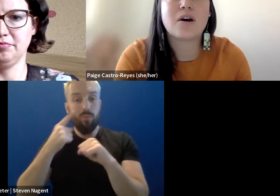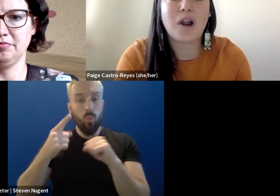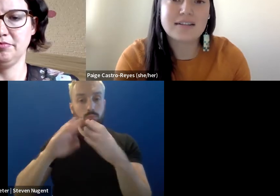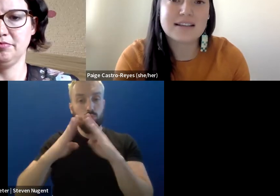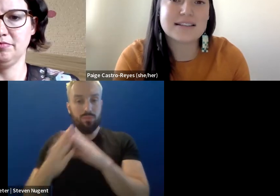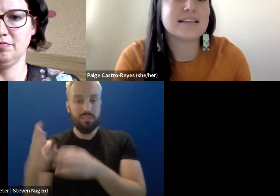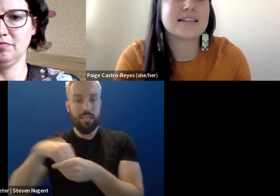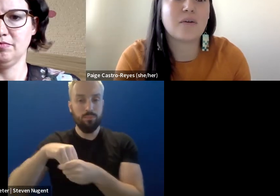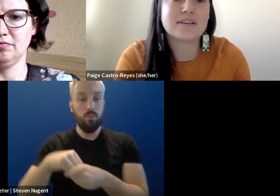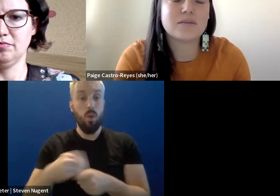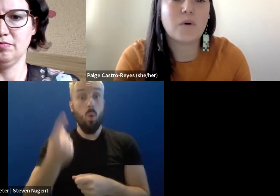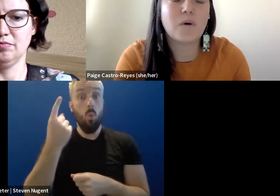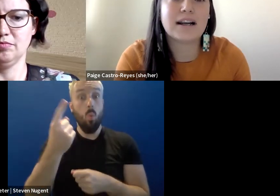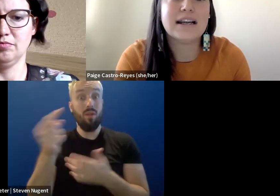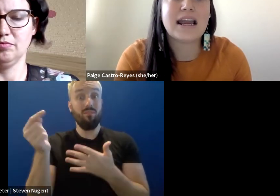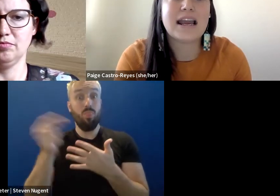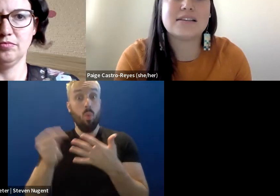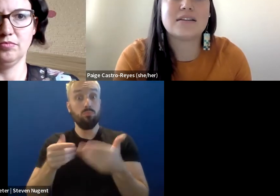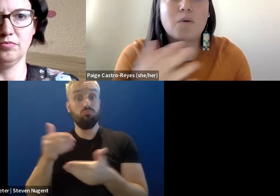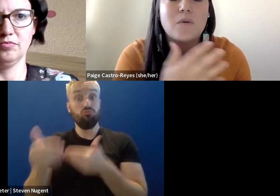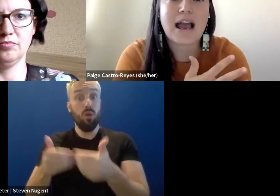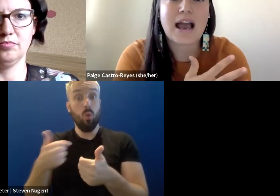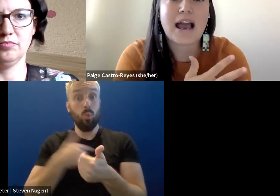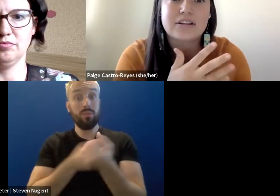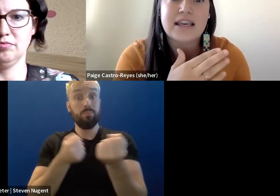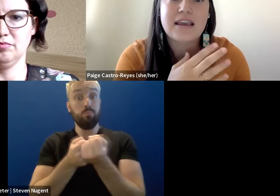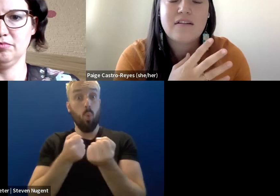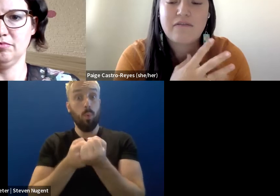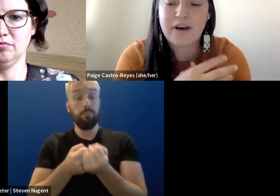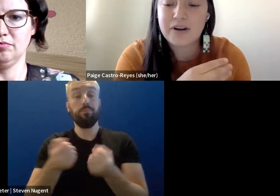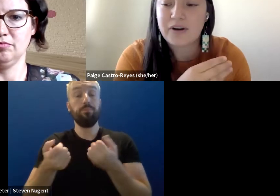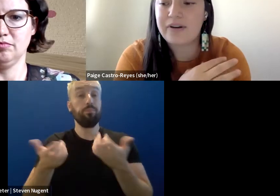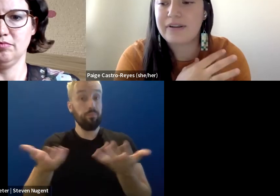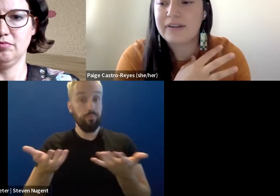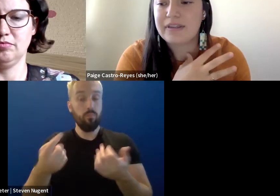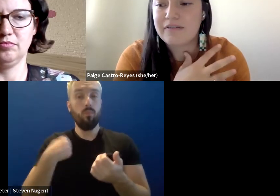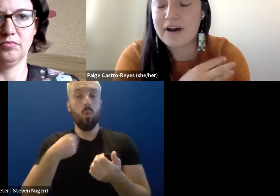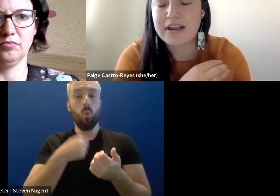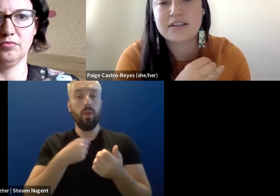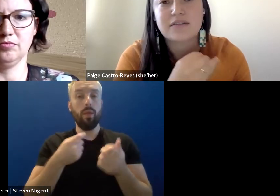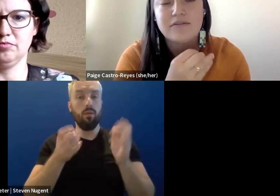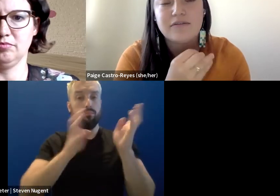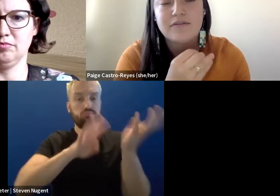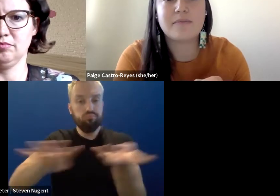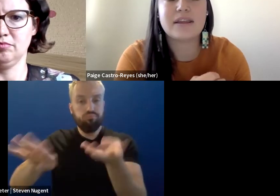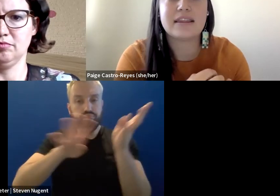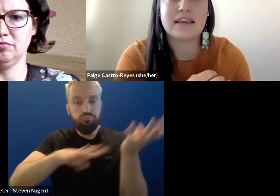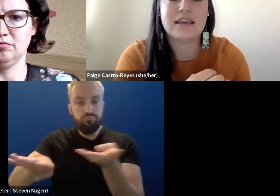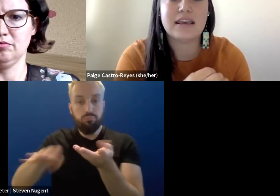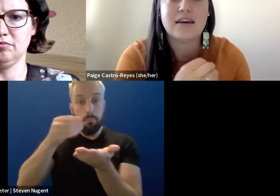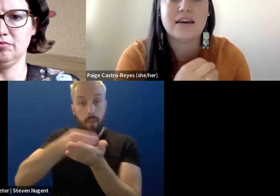those processes that we support is we actually funnel the funds